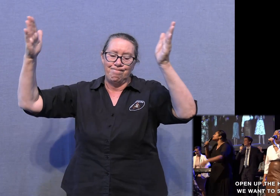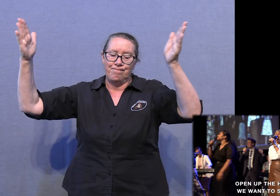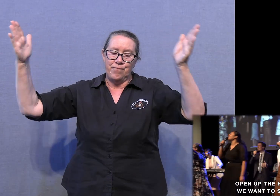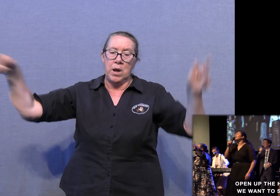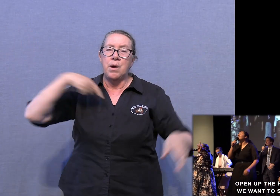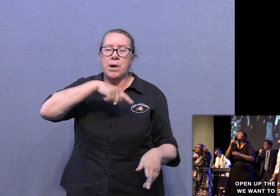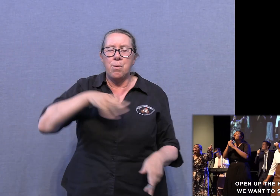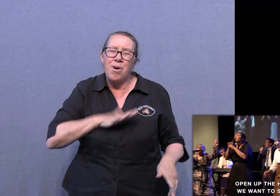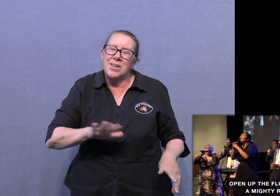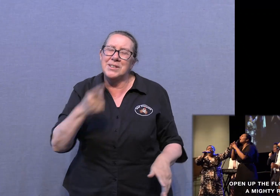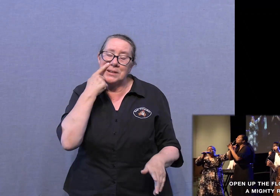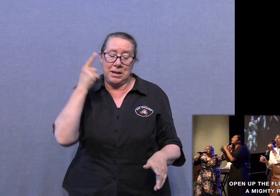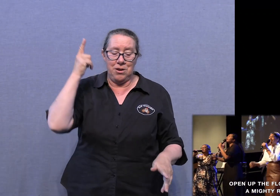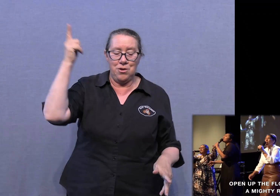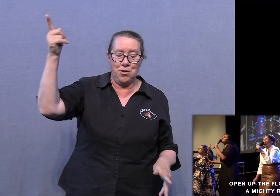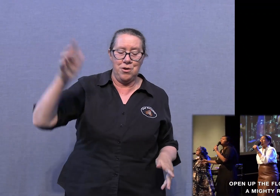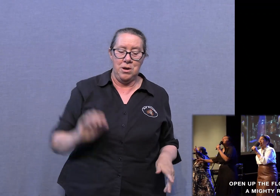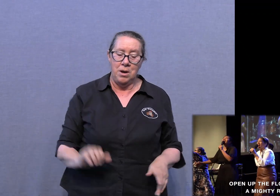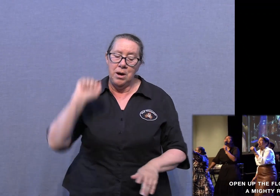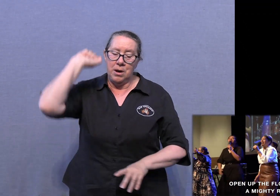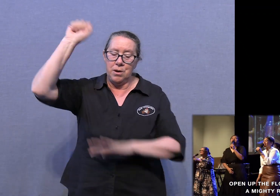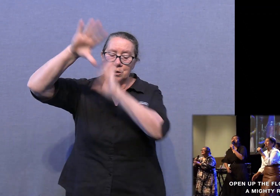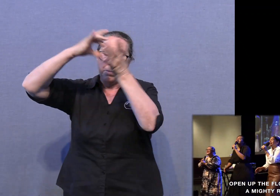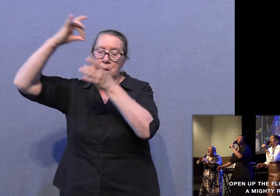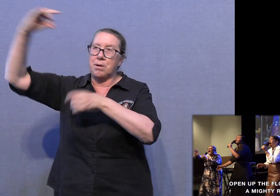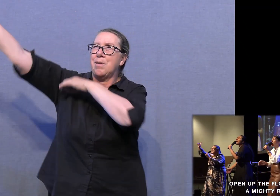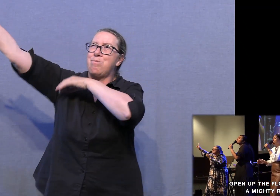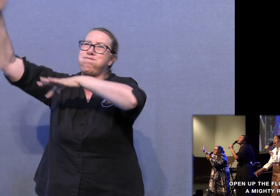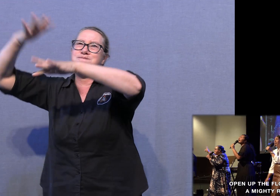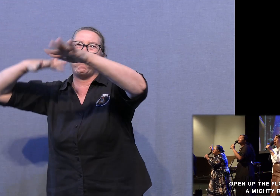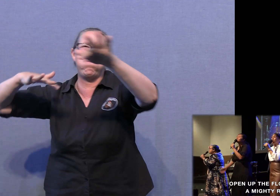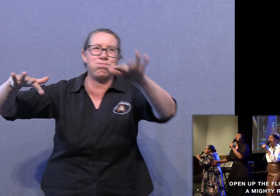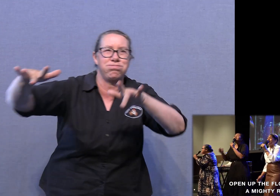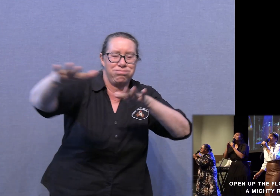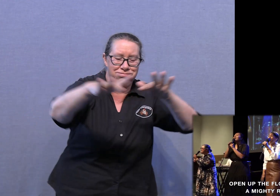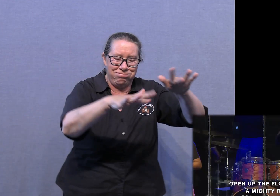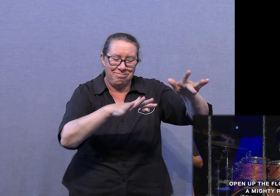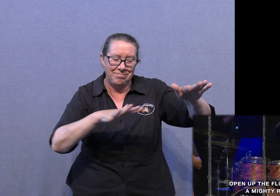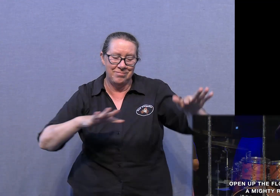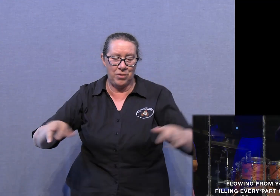Open up the floodgates, a mighty